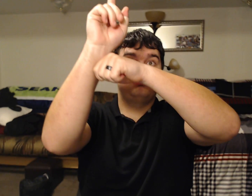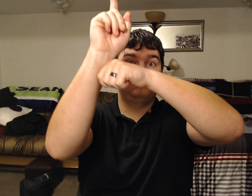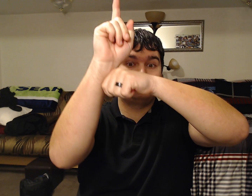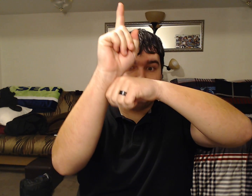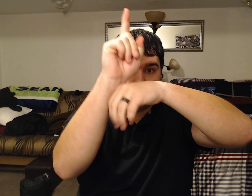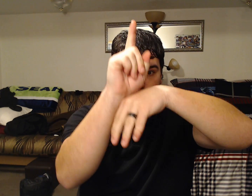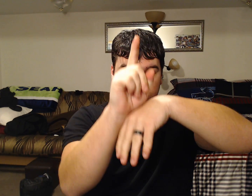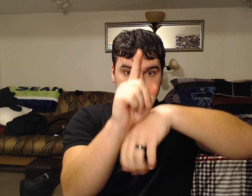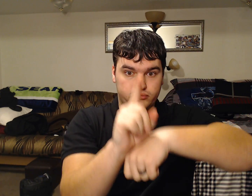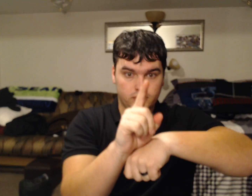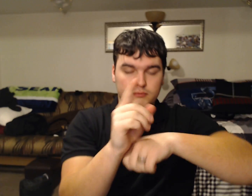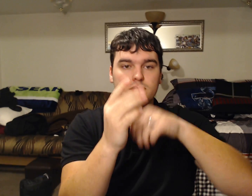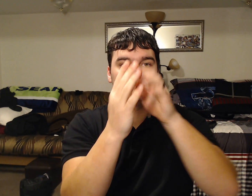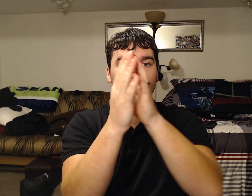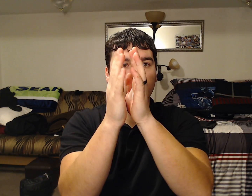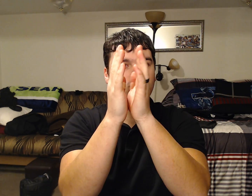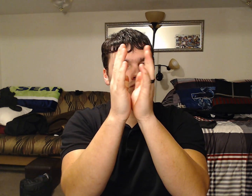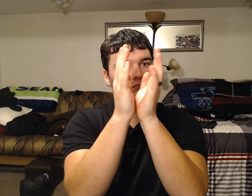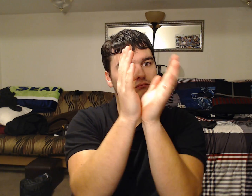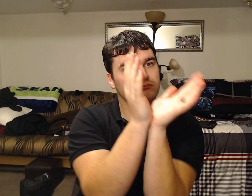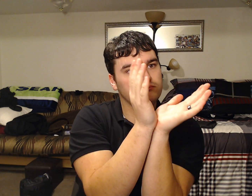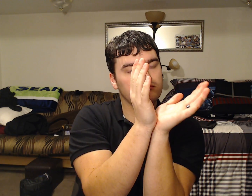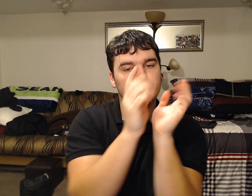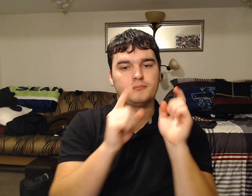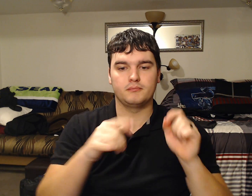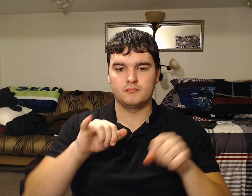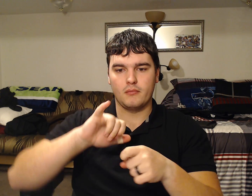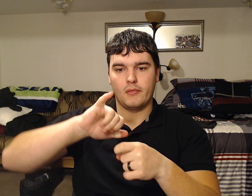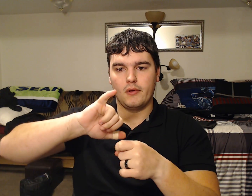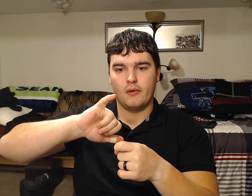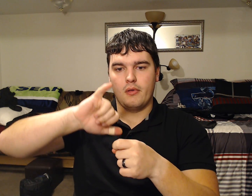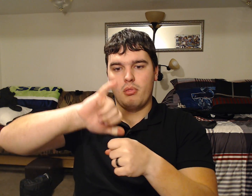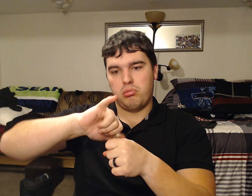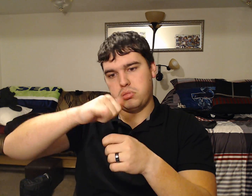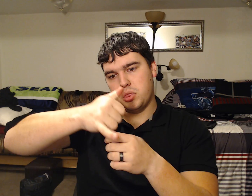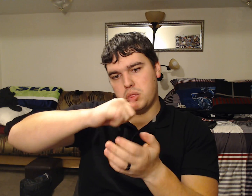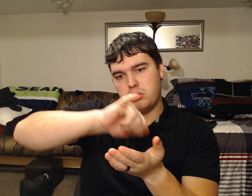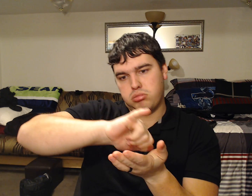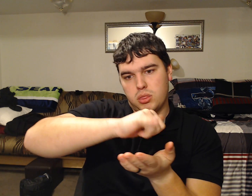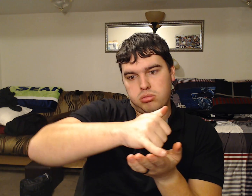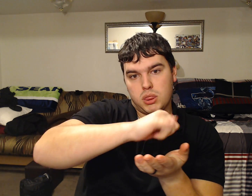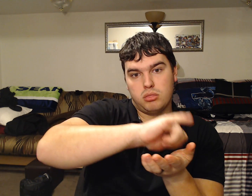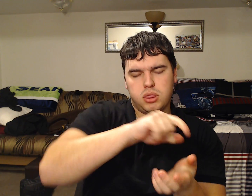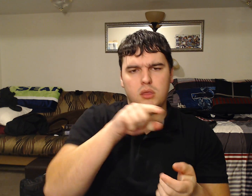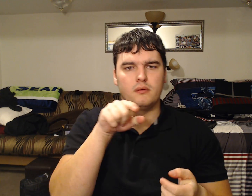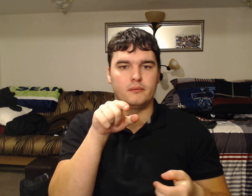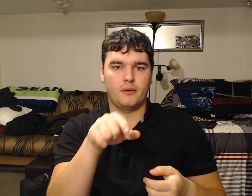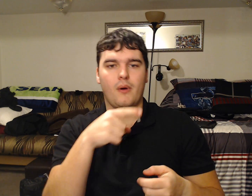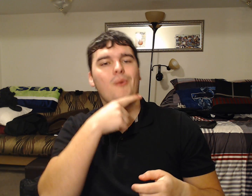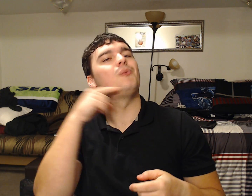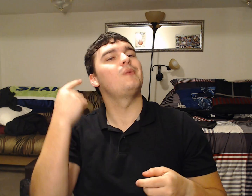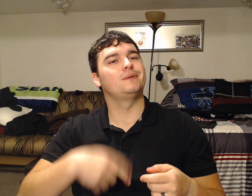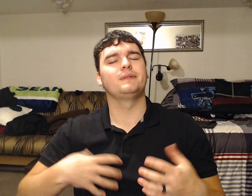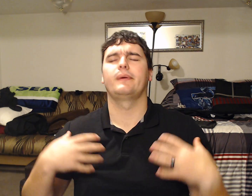rocket's hatch opened, out walked a very fat man. Oh, they said, that Russian man, he looks healthy. Soon,